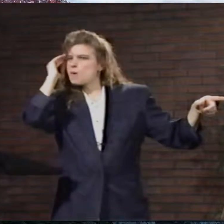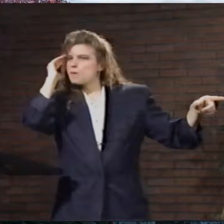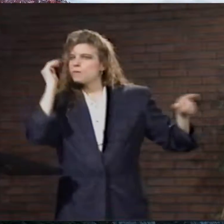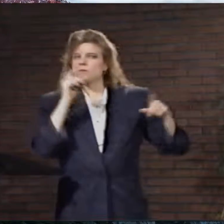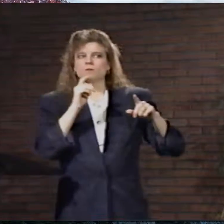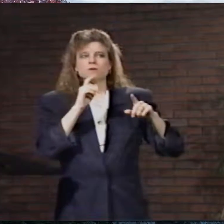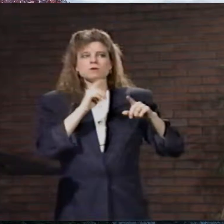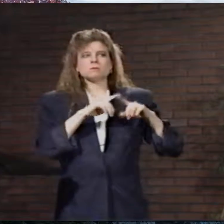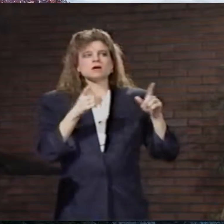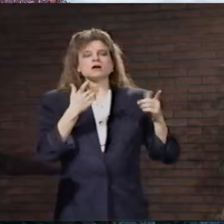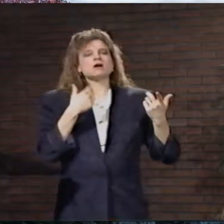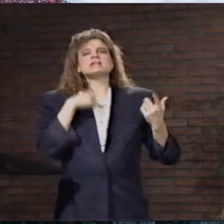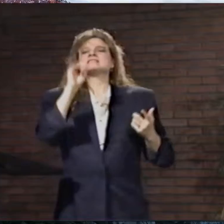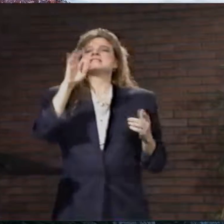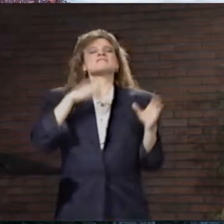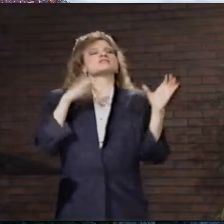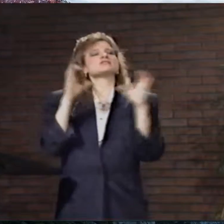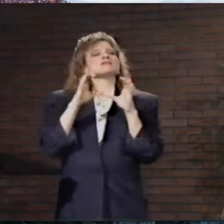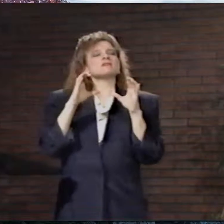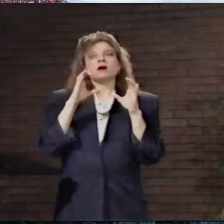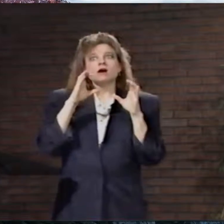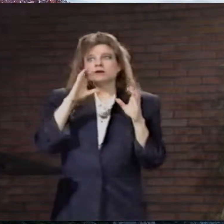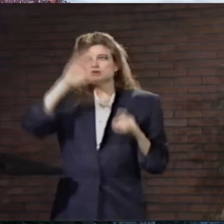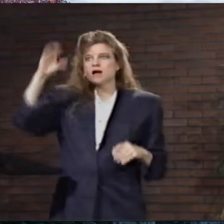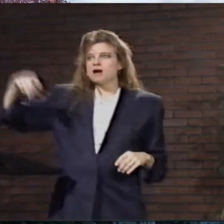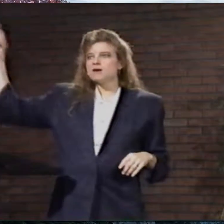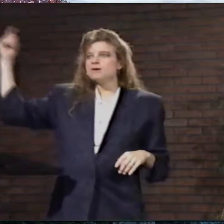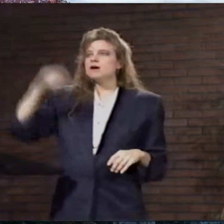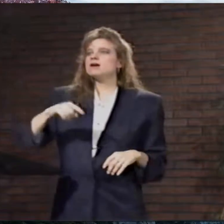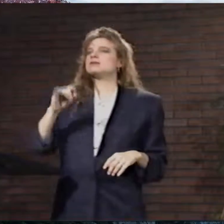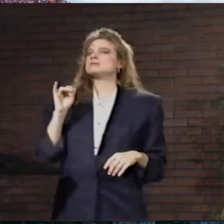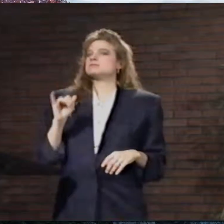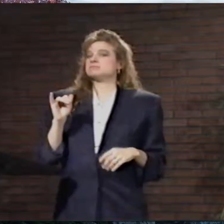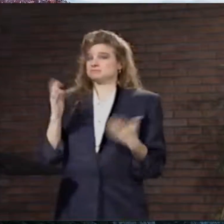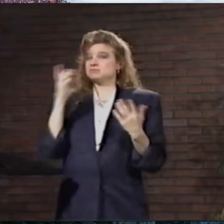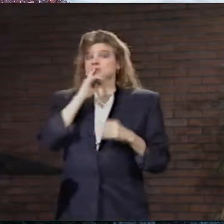There are several good interpreters from deaf families, but